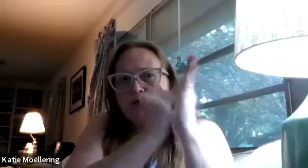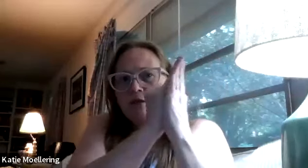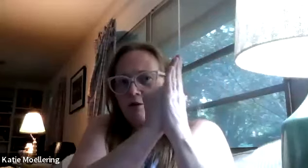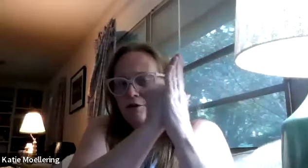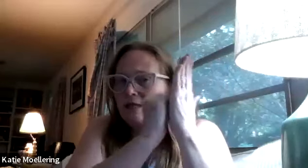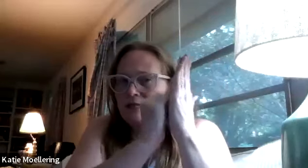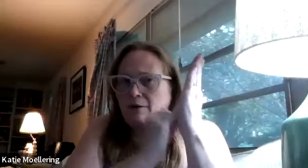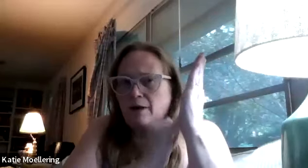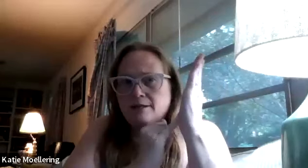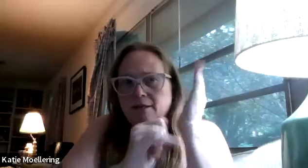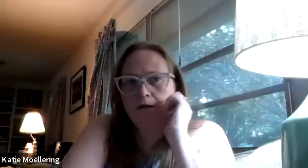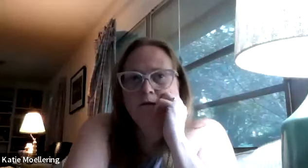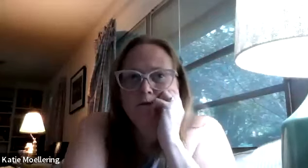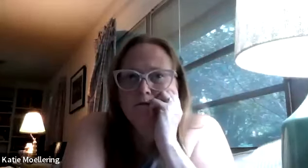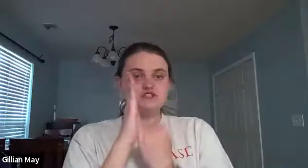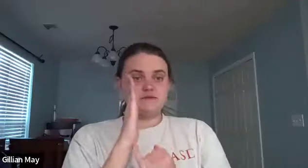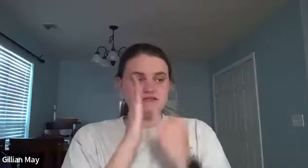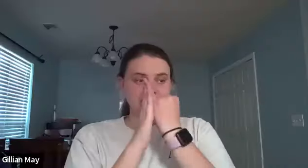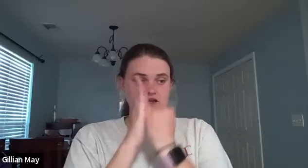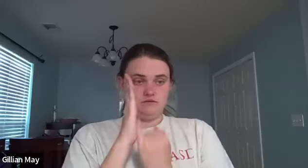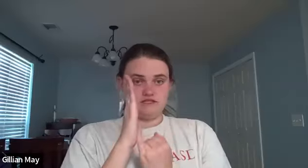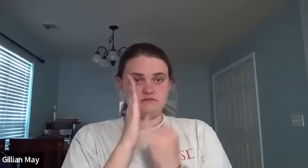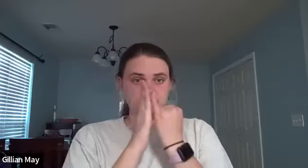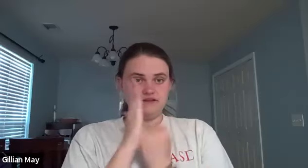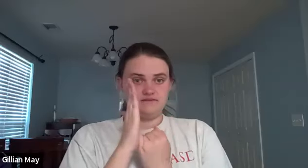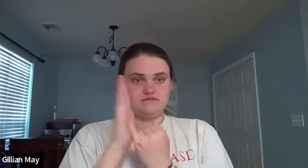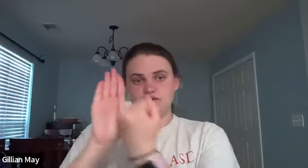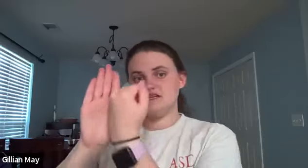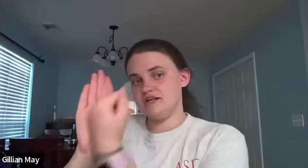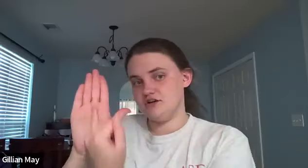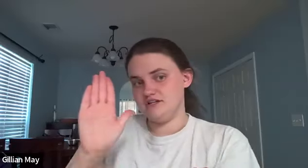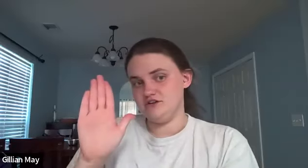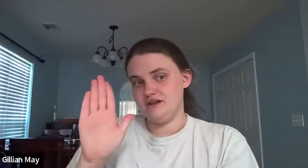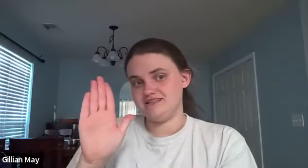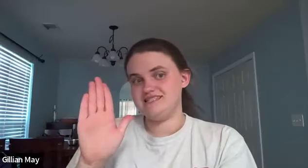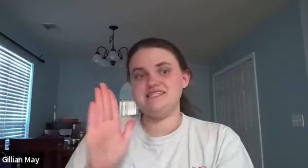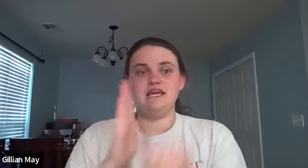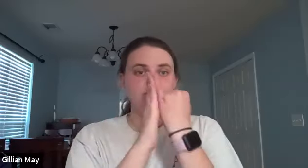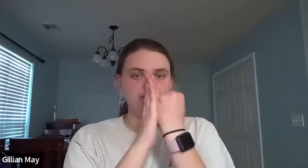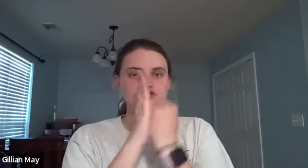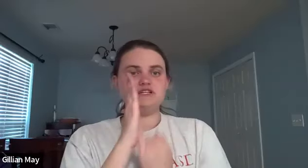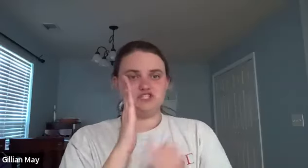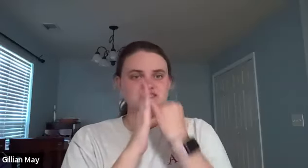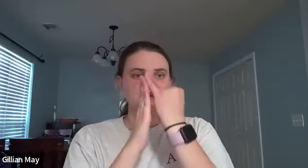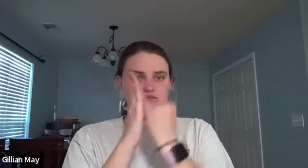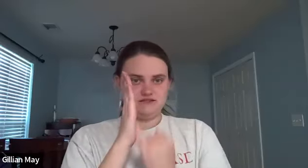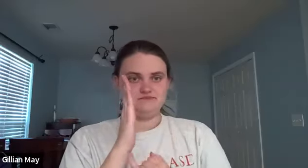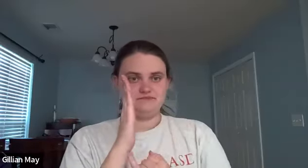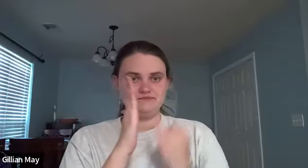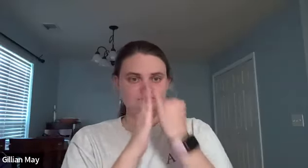person or you're doing it sideways? So you just keep it sideways completely. The reason I turn it is so you guys can see it, but usually it's just sideways right